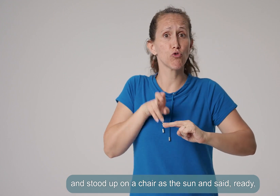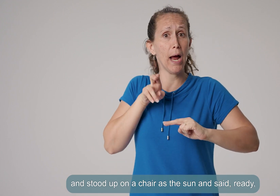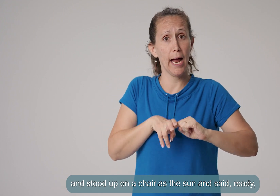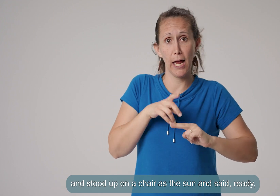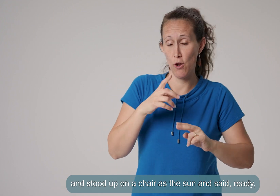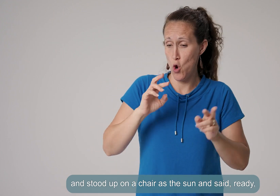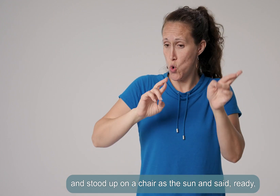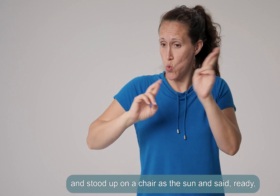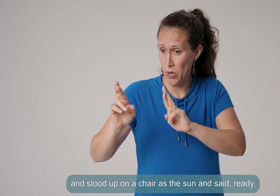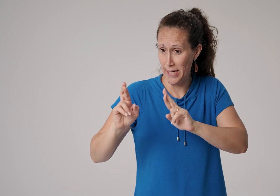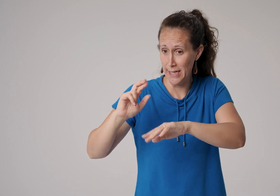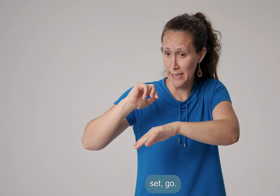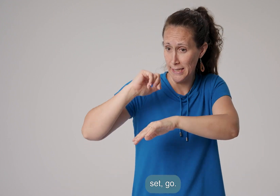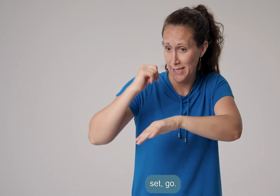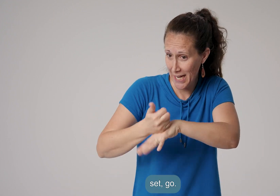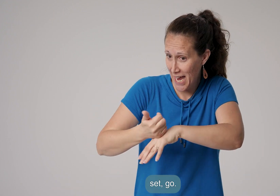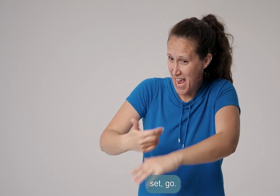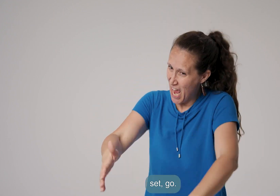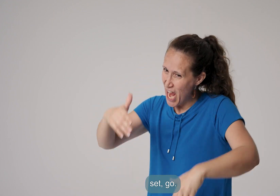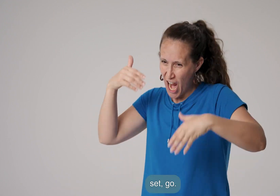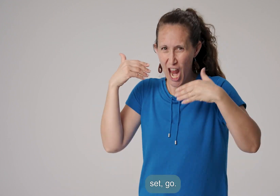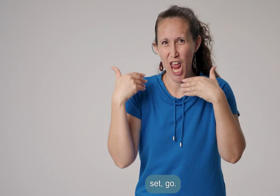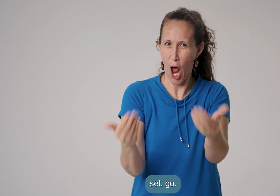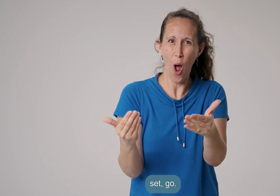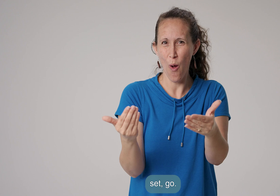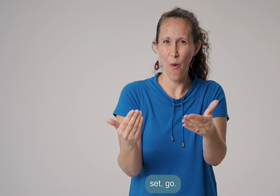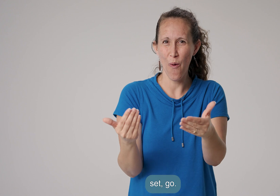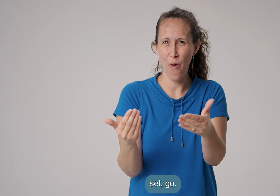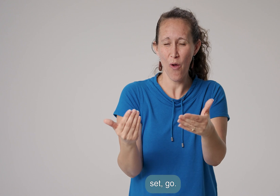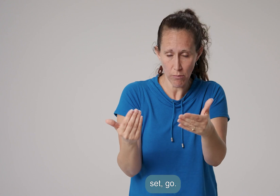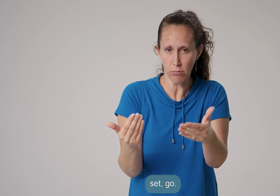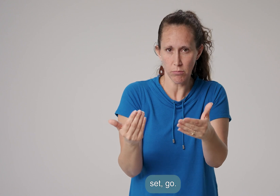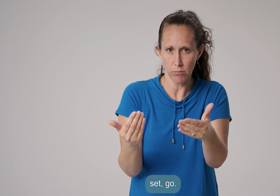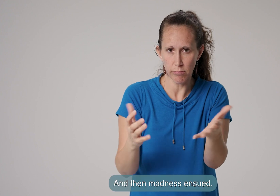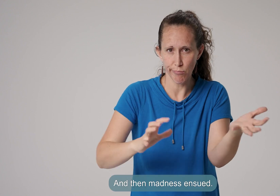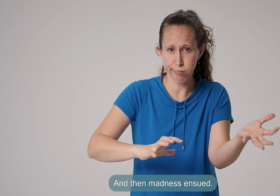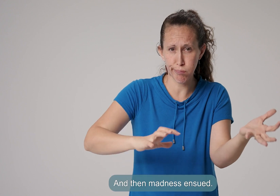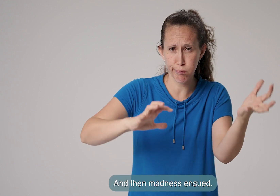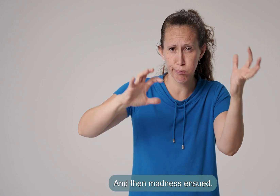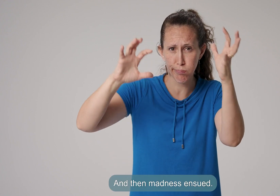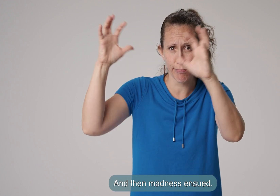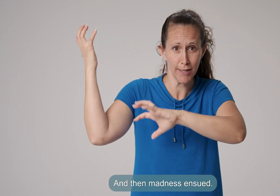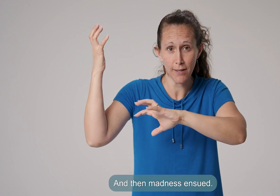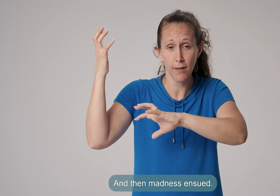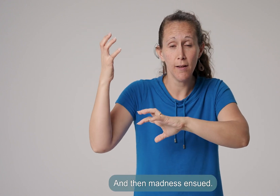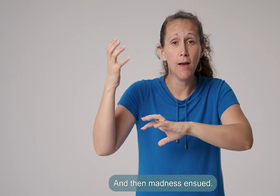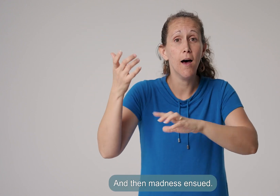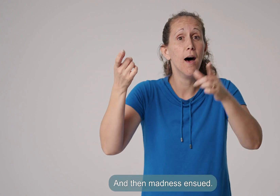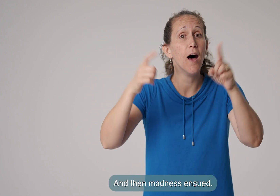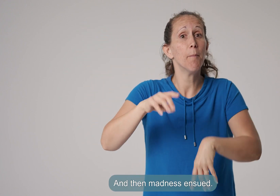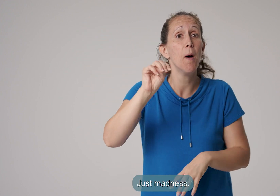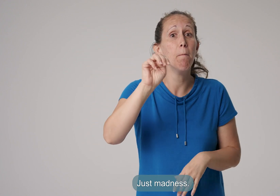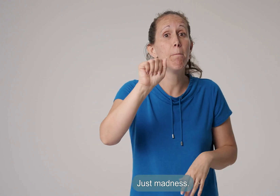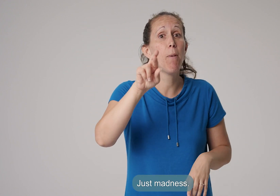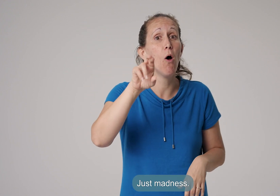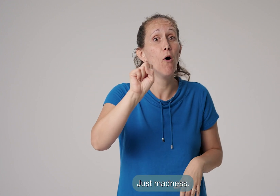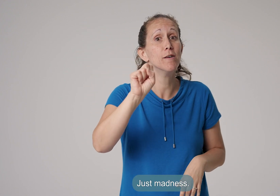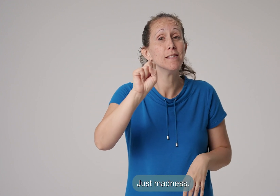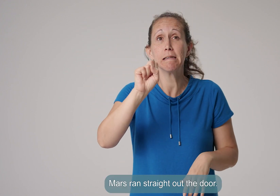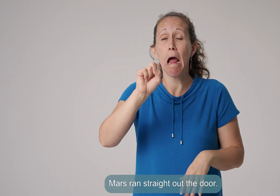said, "Ready, set, go." And then madness ensued. Just madness.